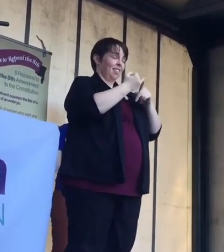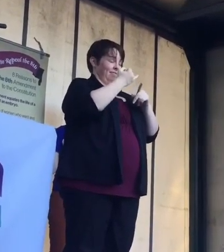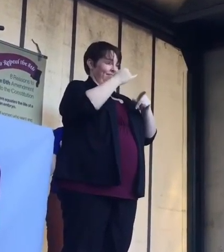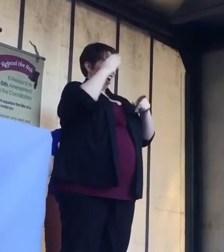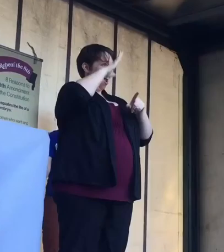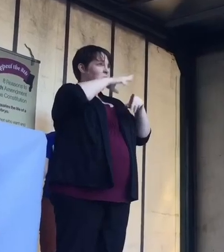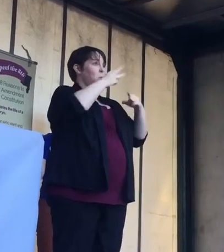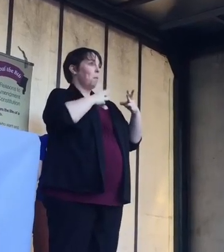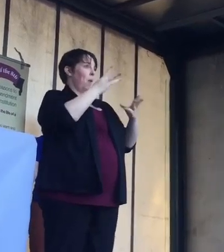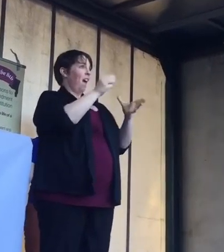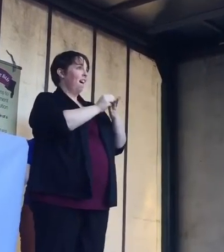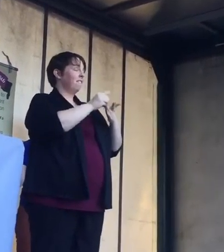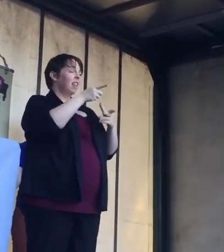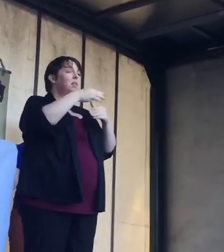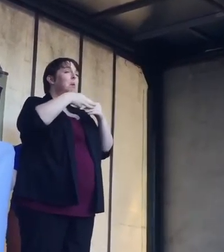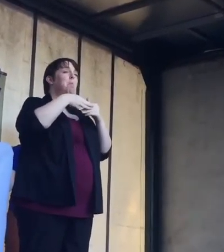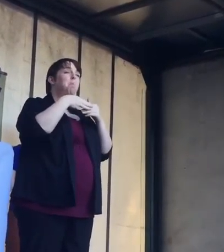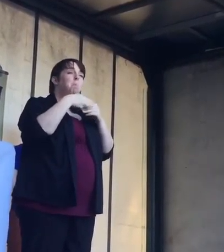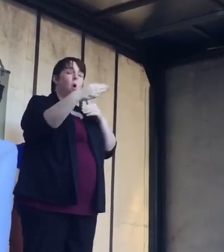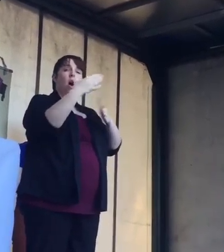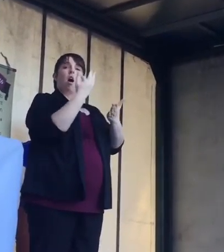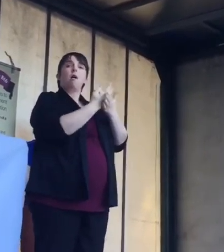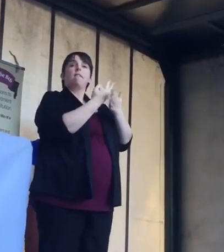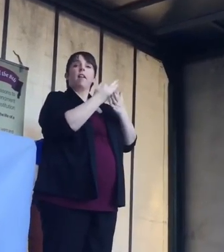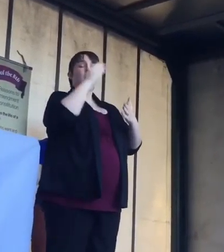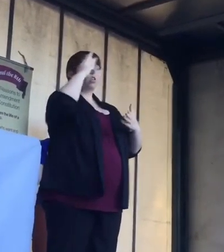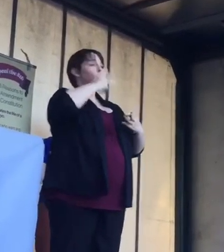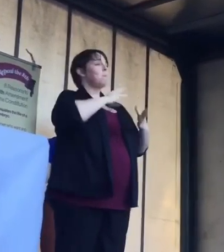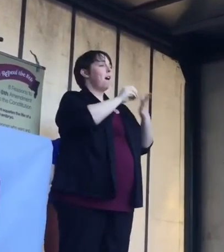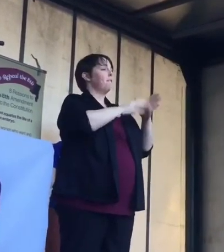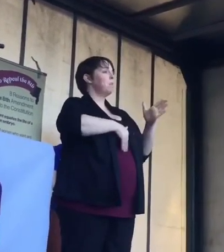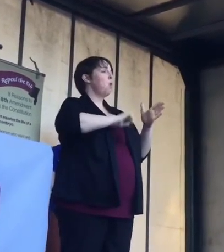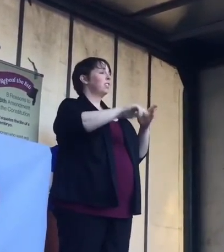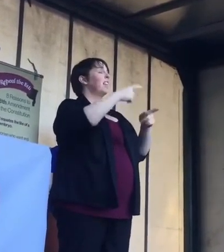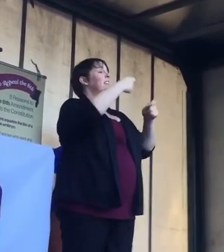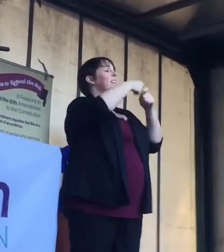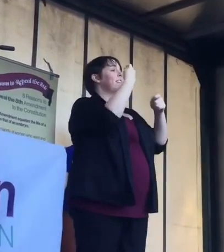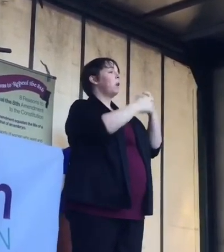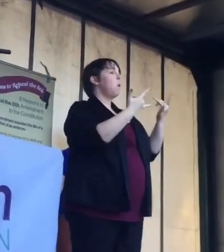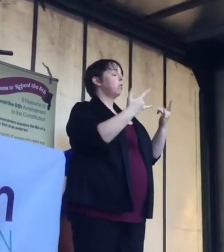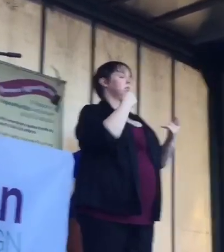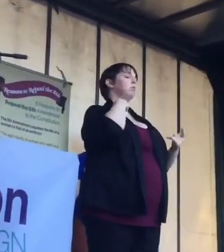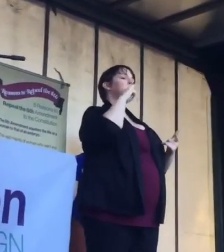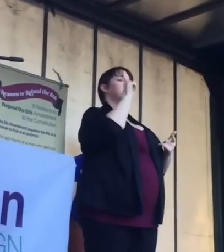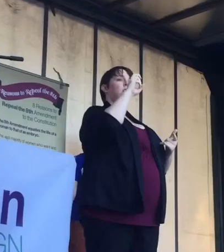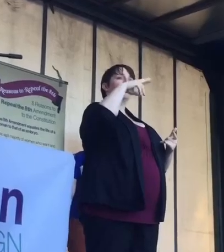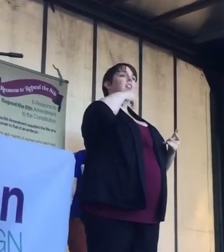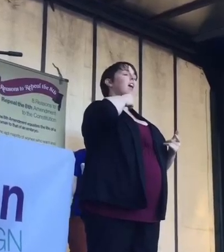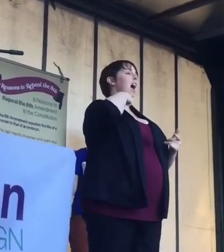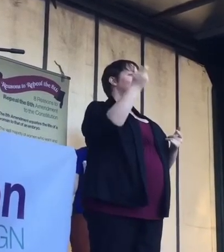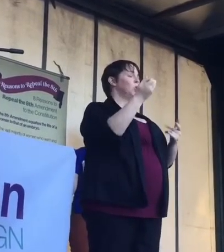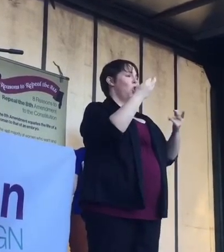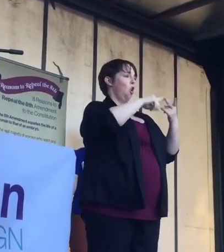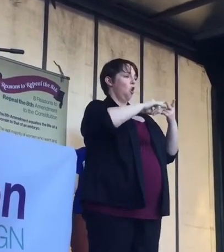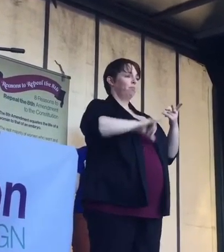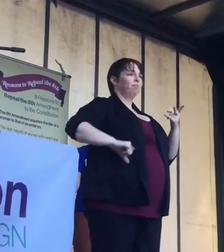have. It is more common for an Irish woman to have an abortion than have a tonsillectomy or